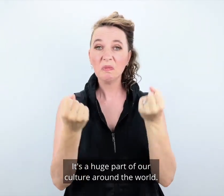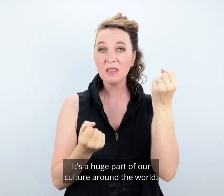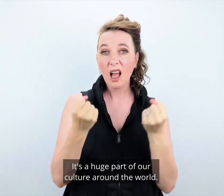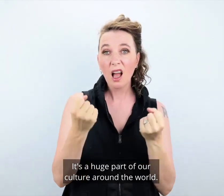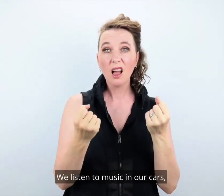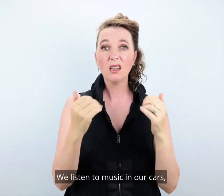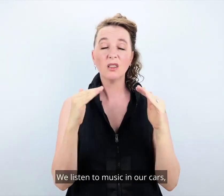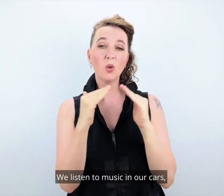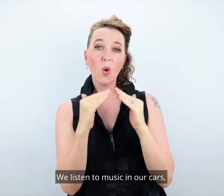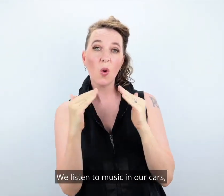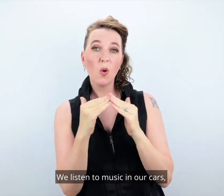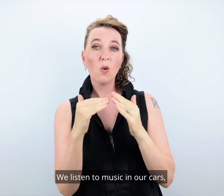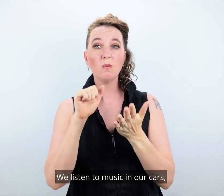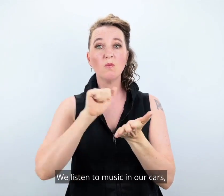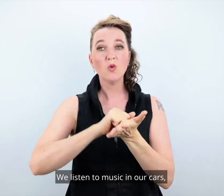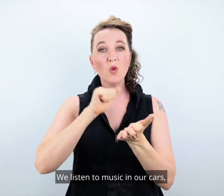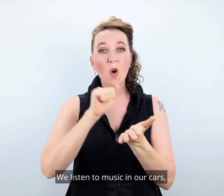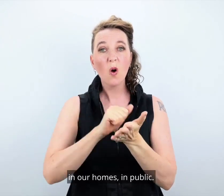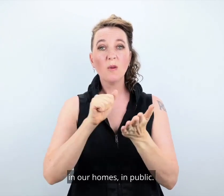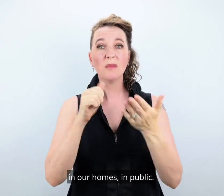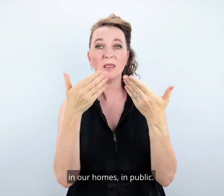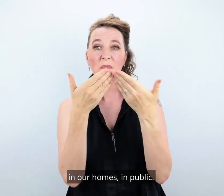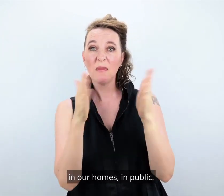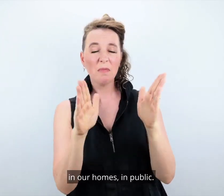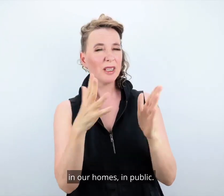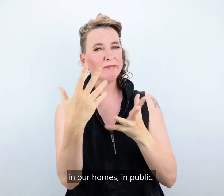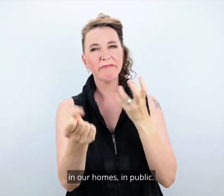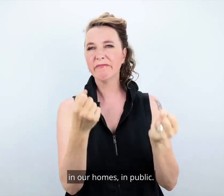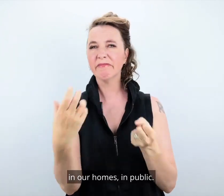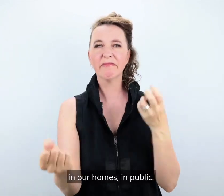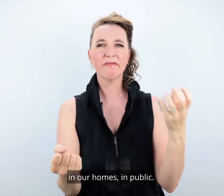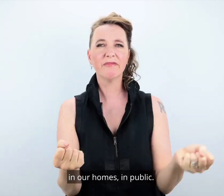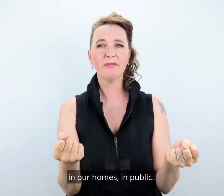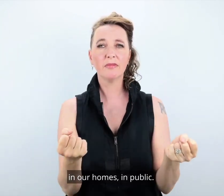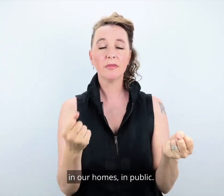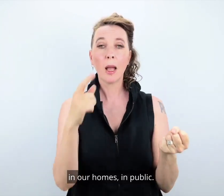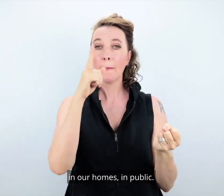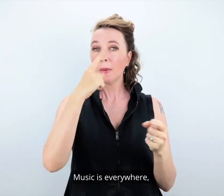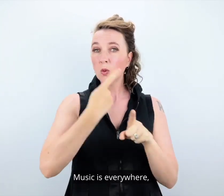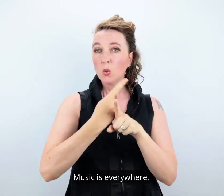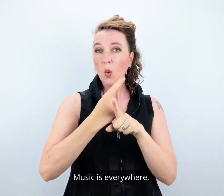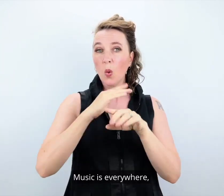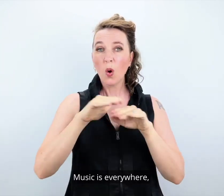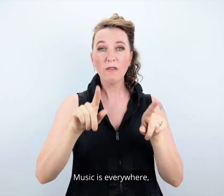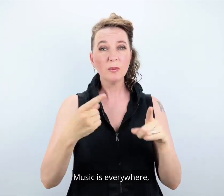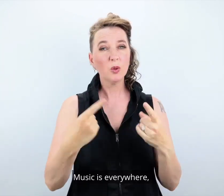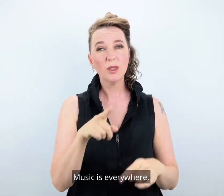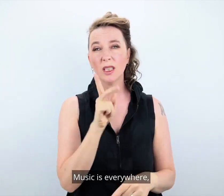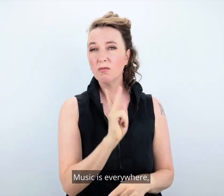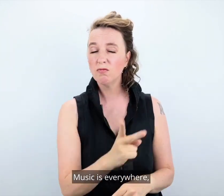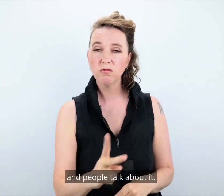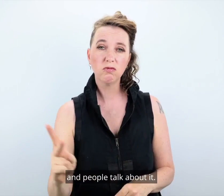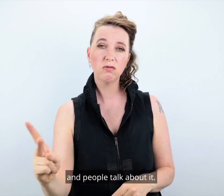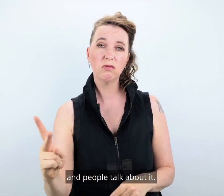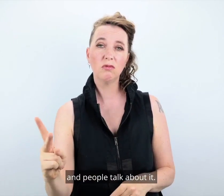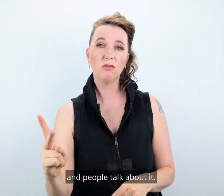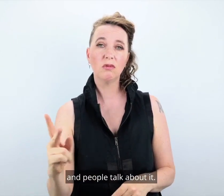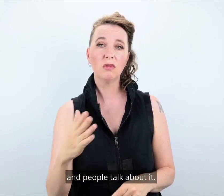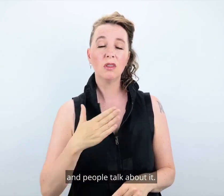We listen to music in our cars, in our homes, in public. Music is everywhere and people talk about it.